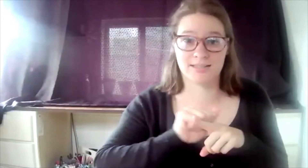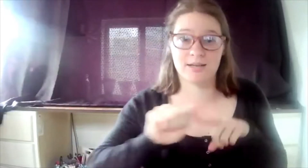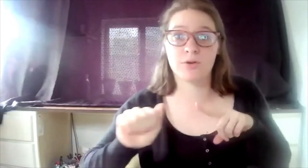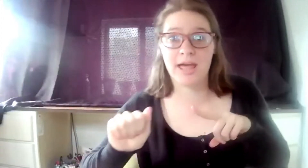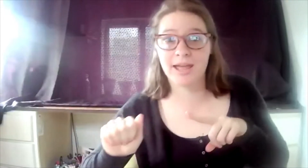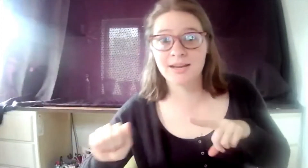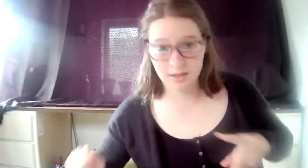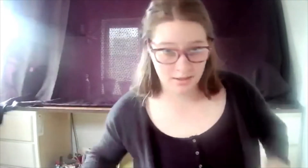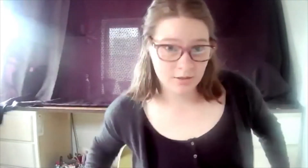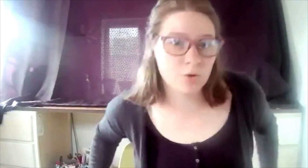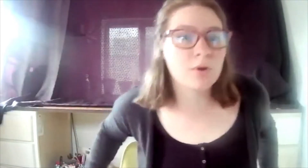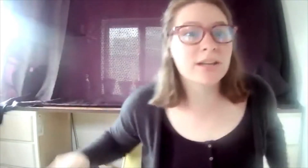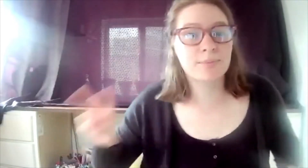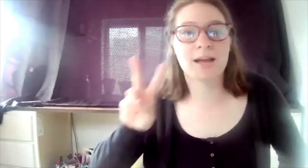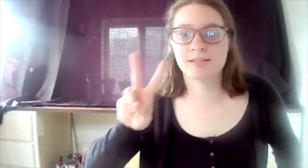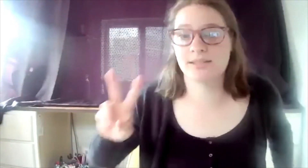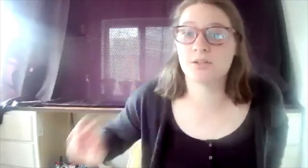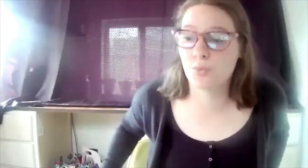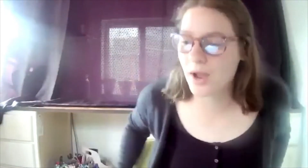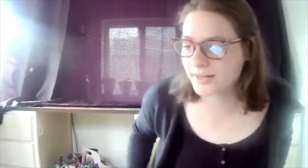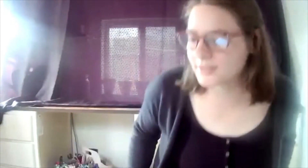it, okay? So we'll get to practice it twice.